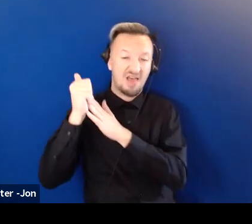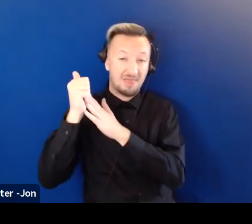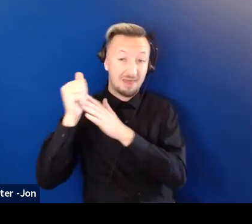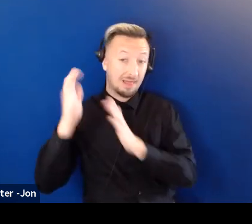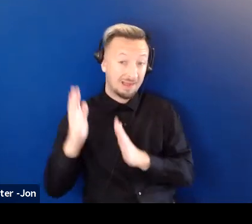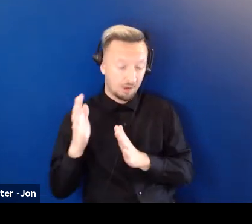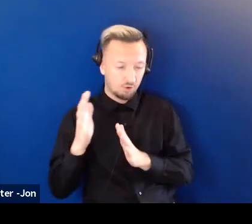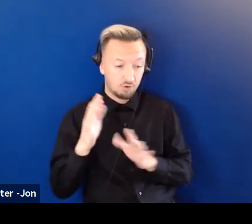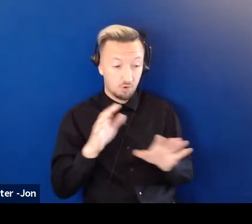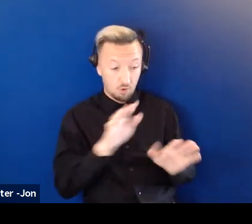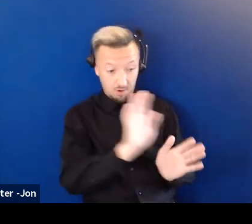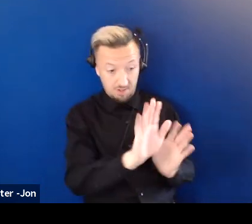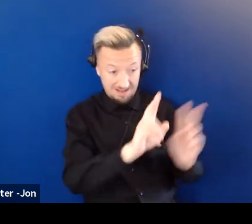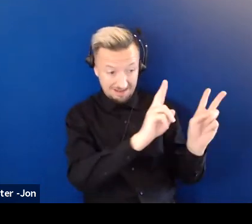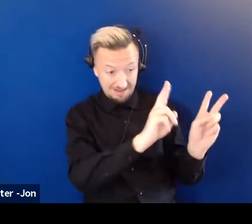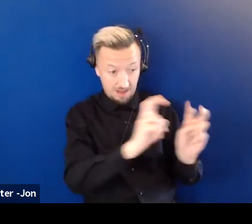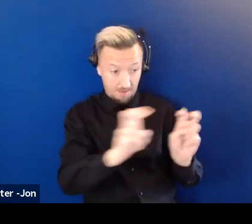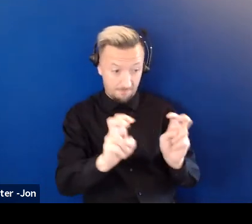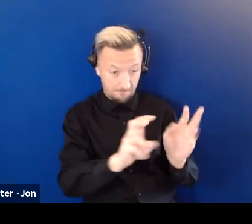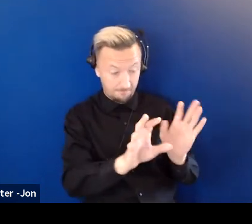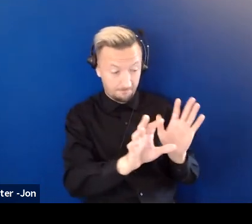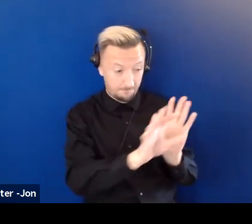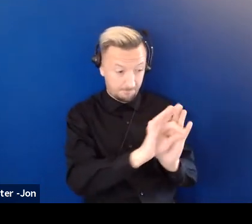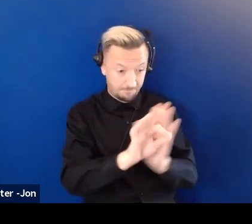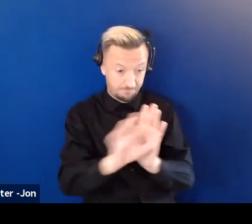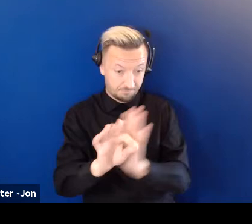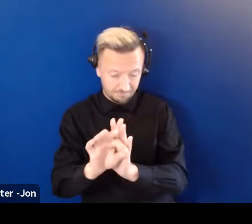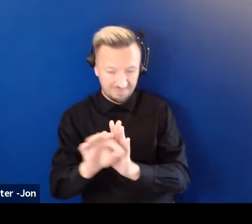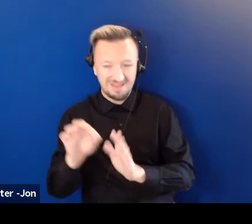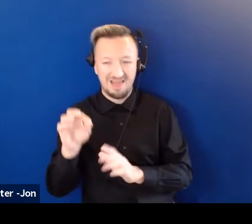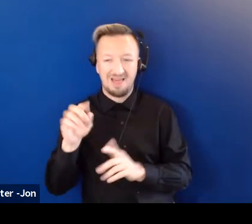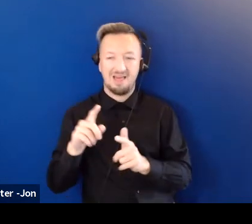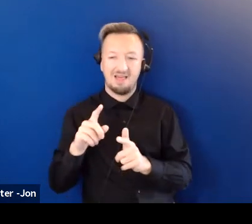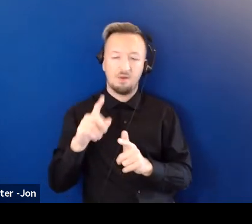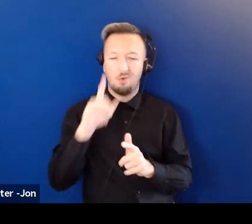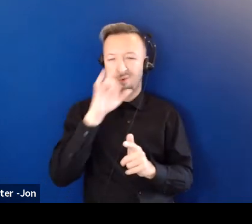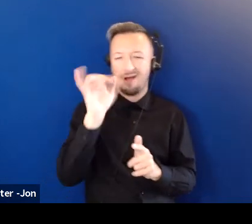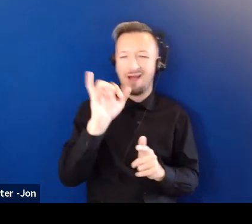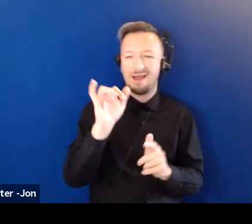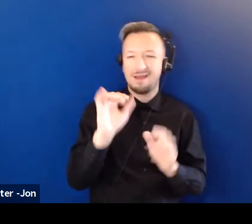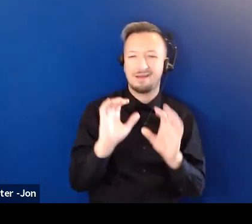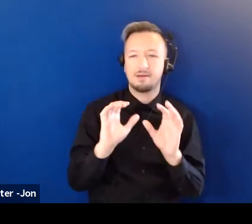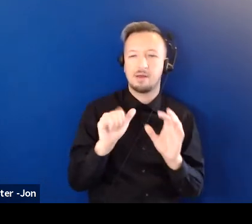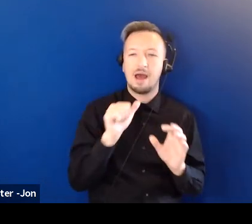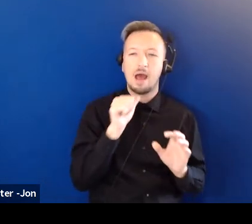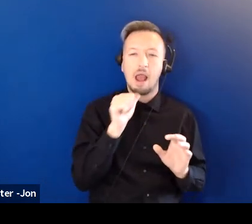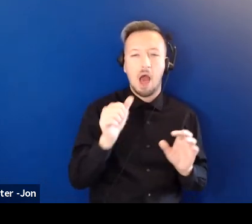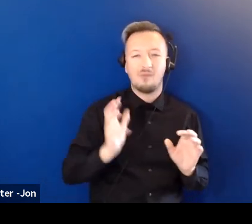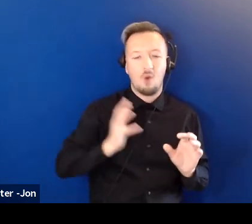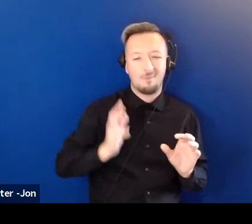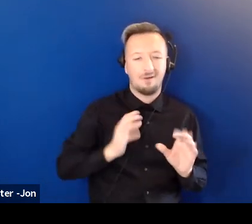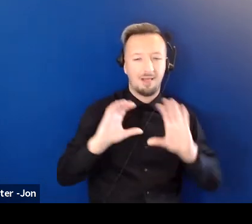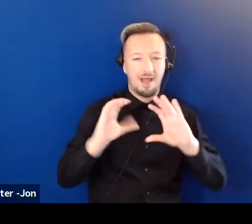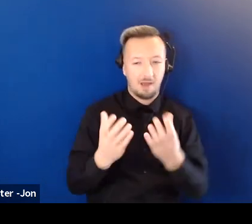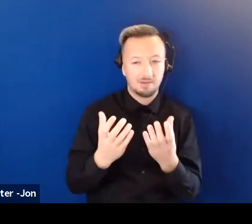create a hangout, or it's like an informal lesson and discussion about